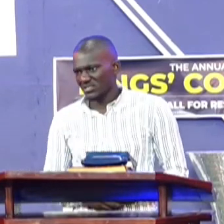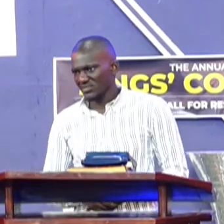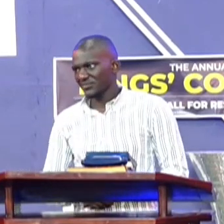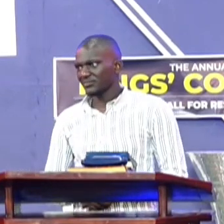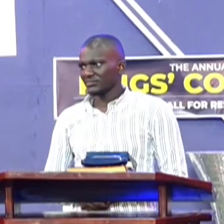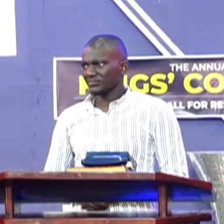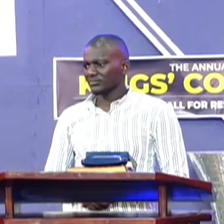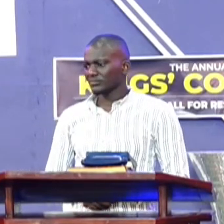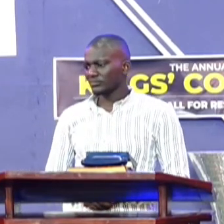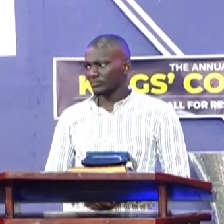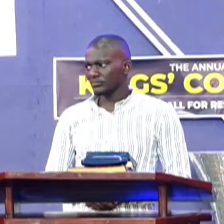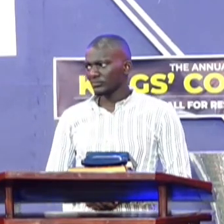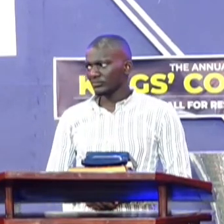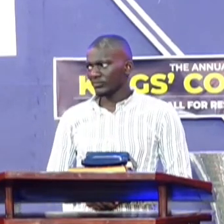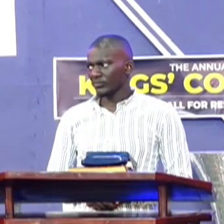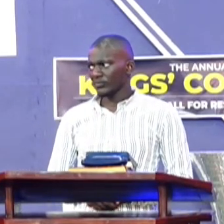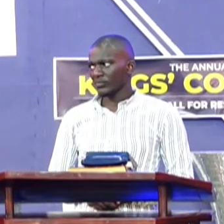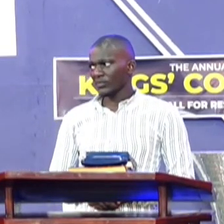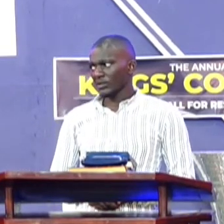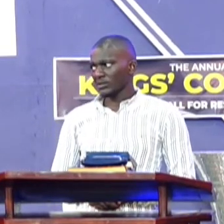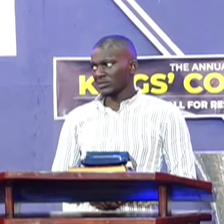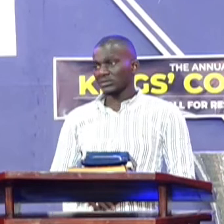in different departments of the